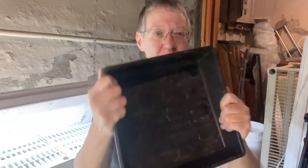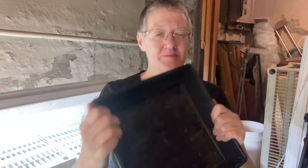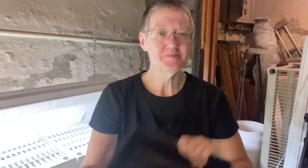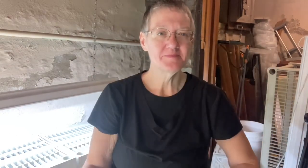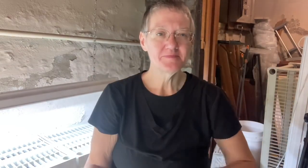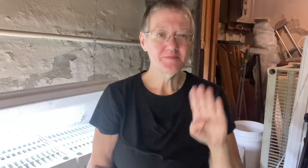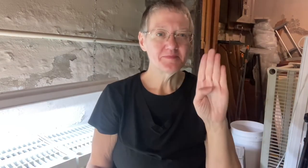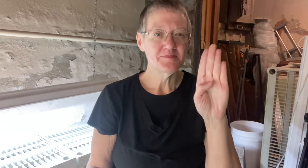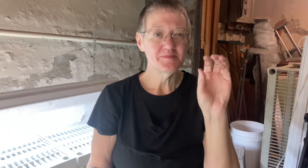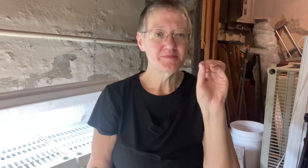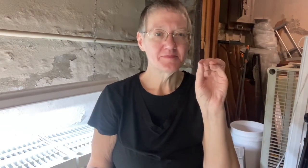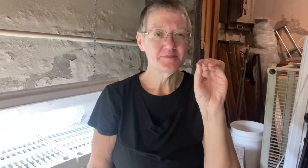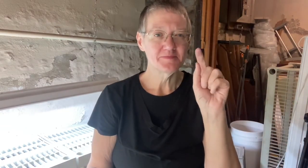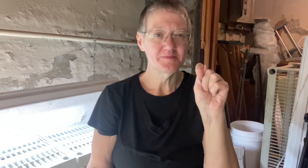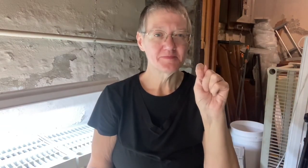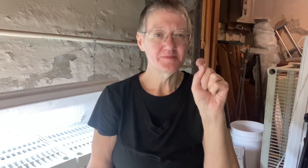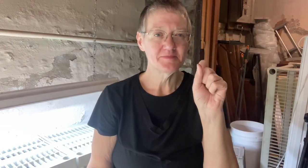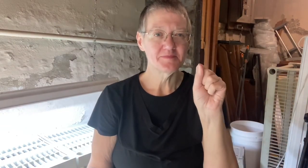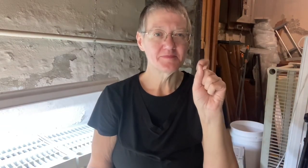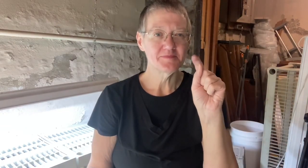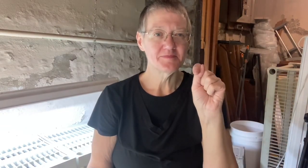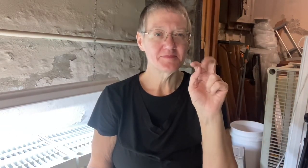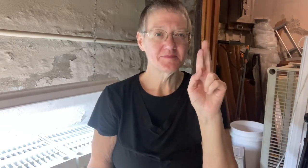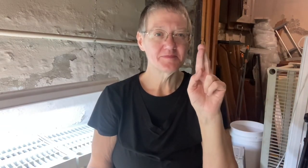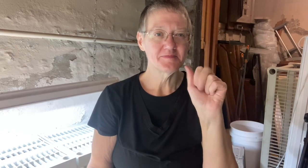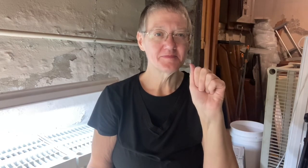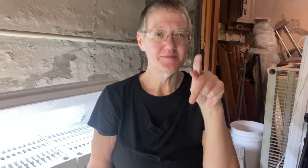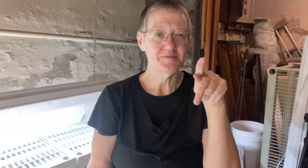bootstrap farmer 10 by 10 trays.